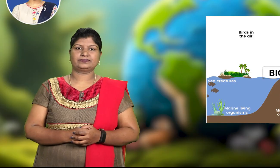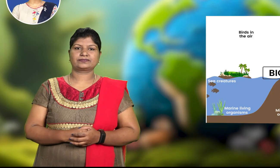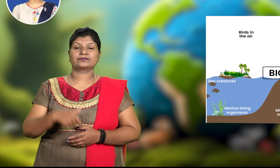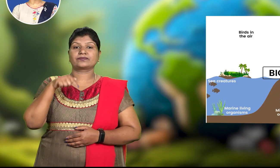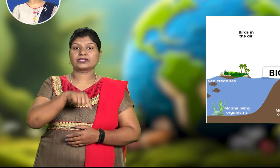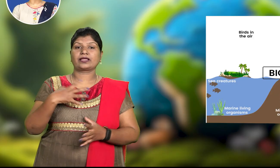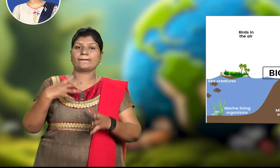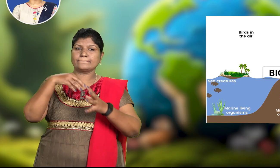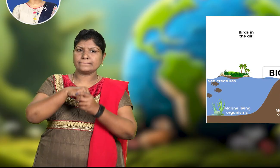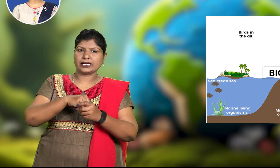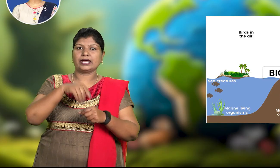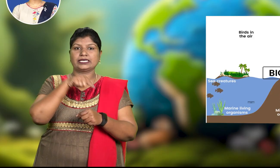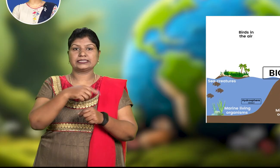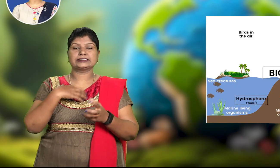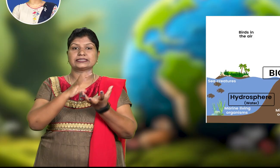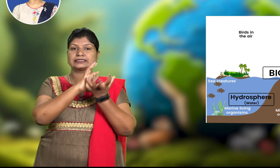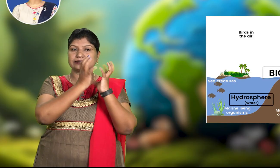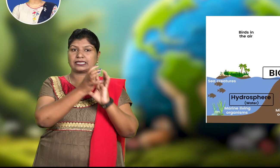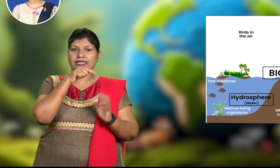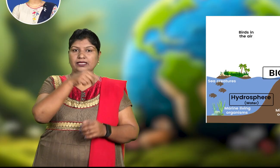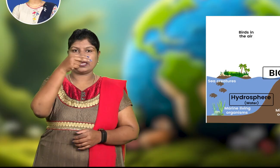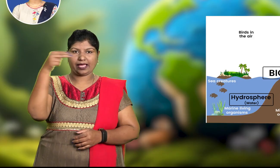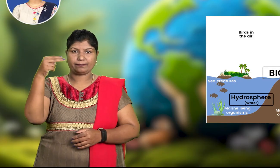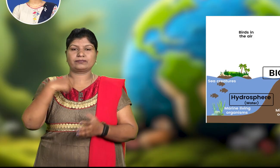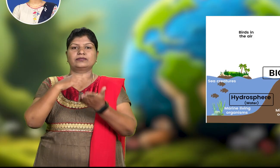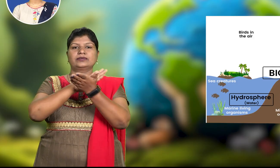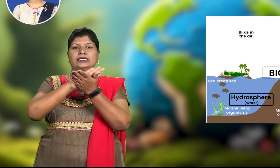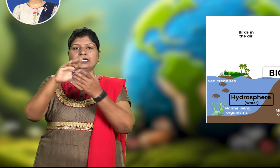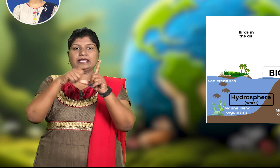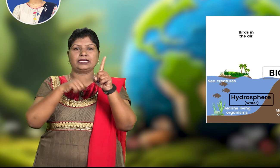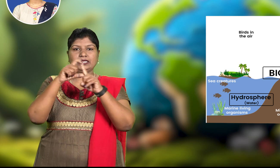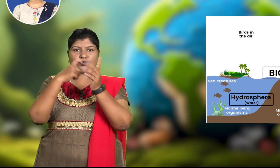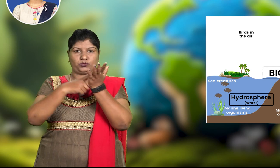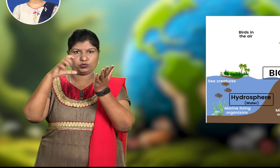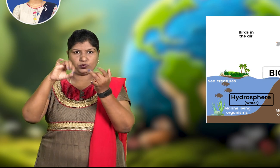This part of Earth is called hydrosphere.